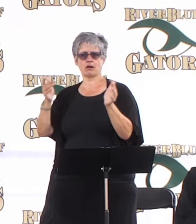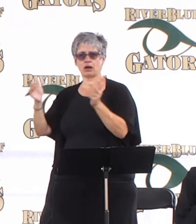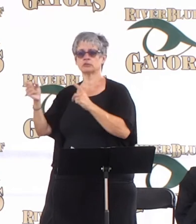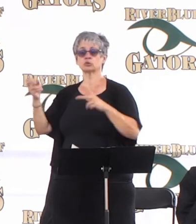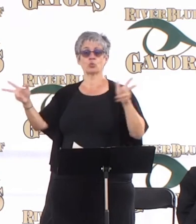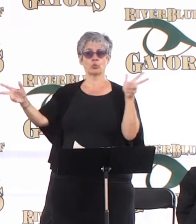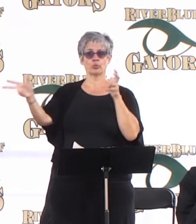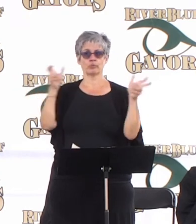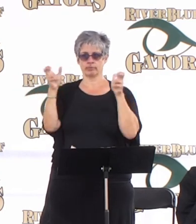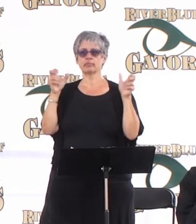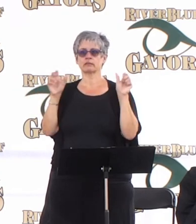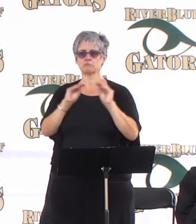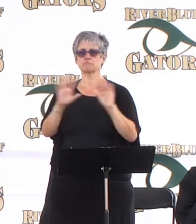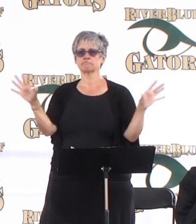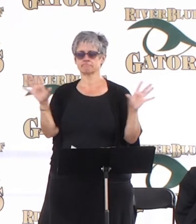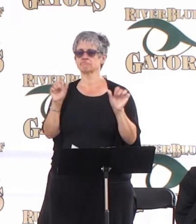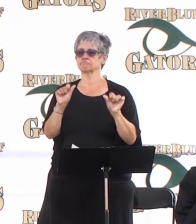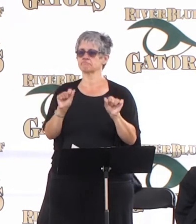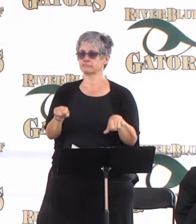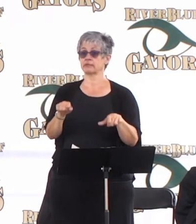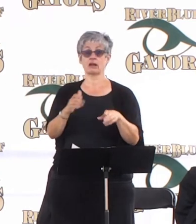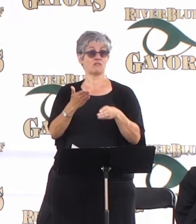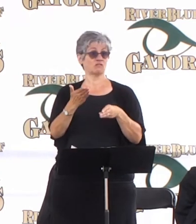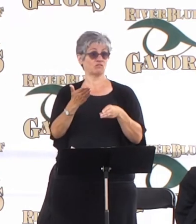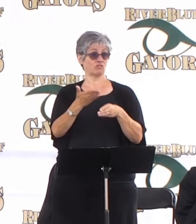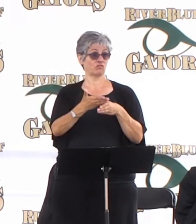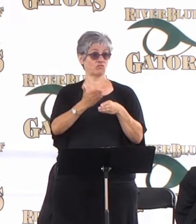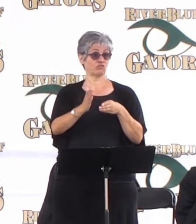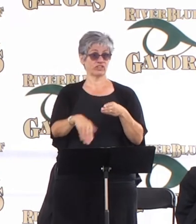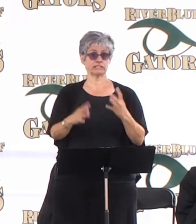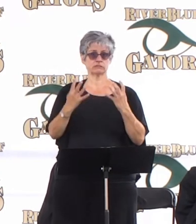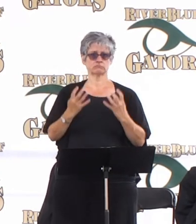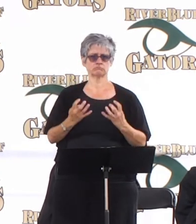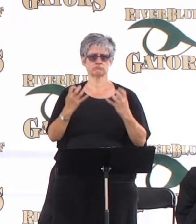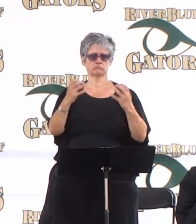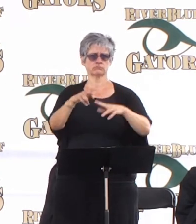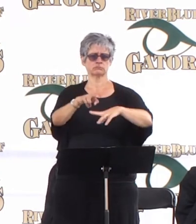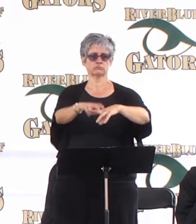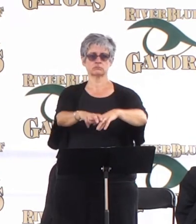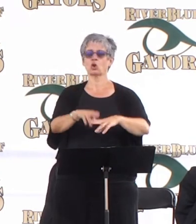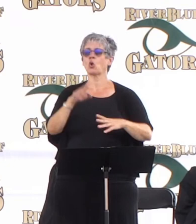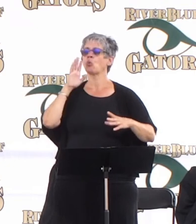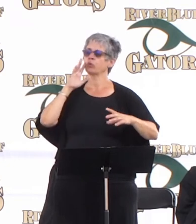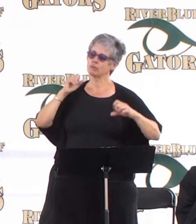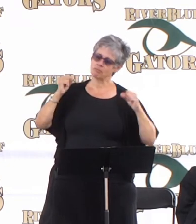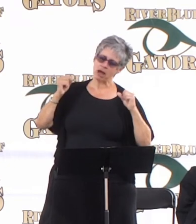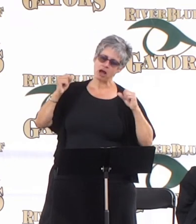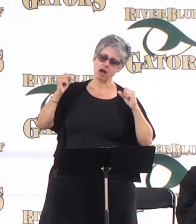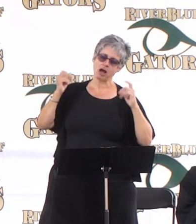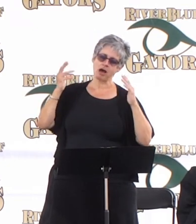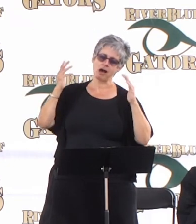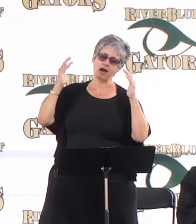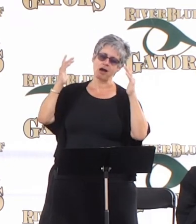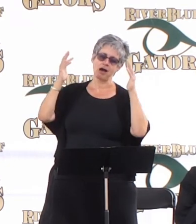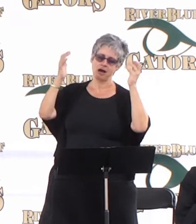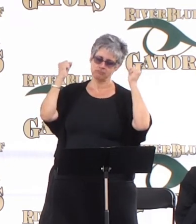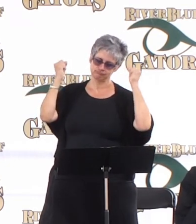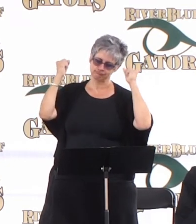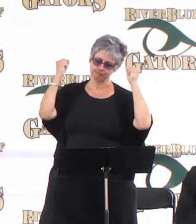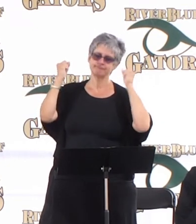name. Once the entire class has been recognized and back in the seated areas, I promise we will celebrate and cheer in the swamp all